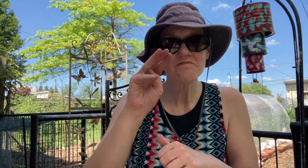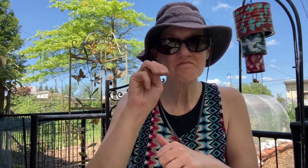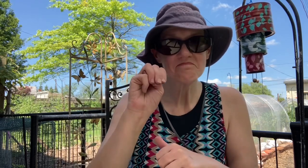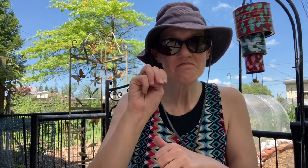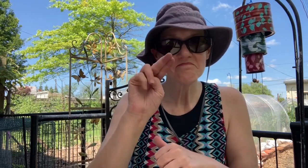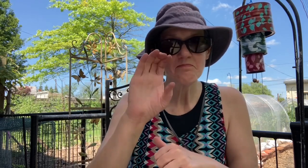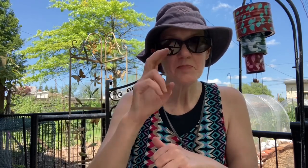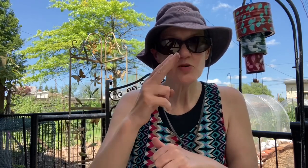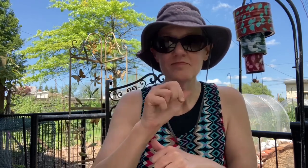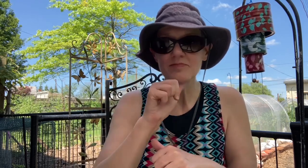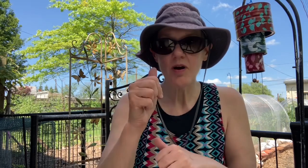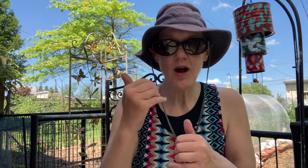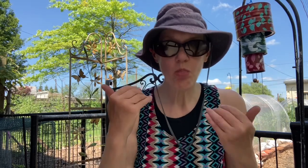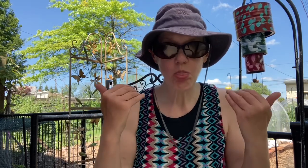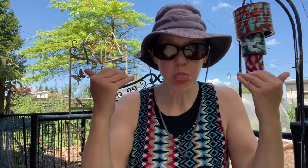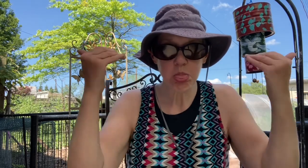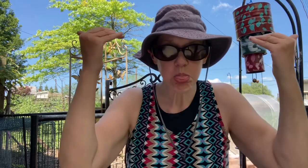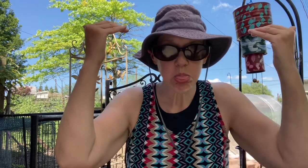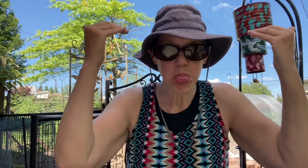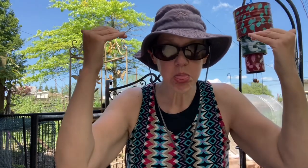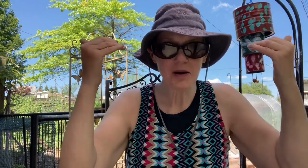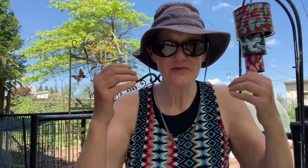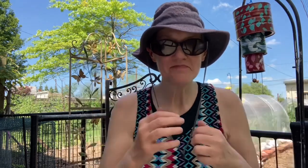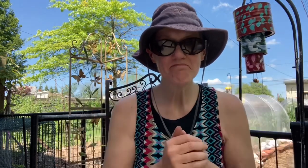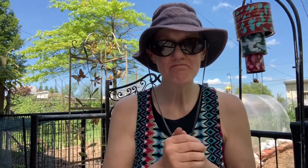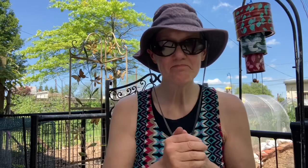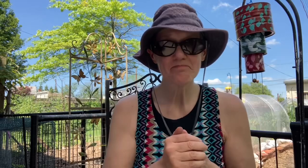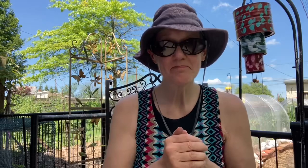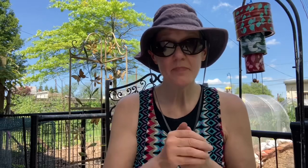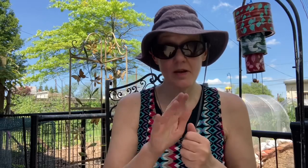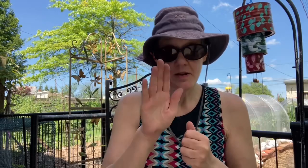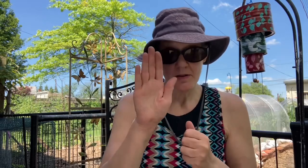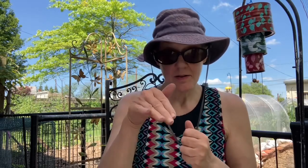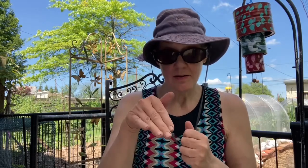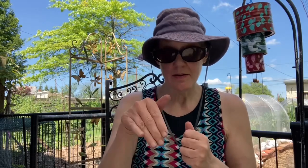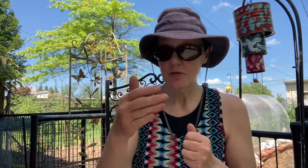size. It's better. That way they don't drown in the mulch.